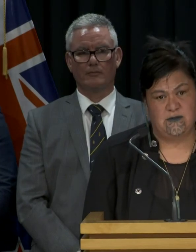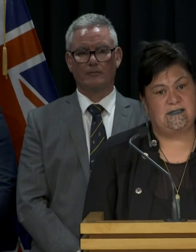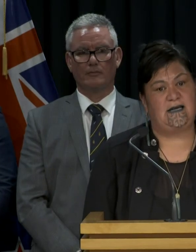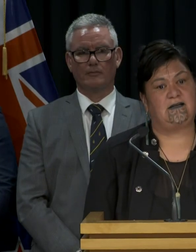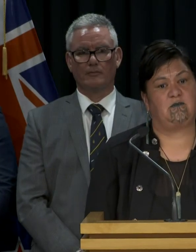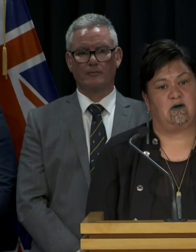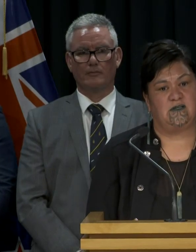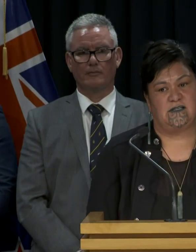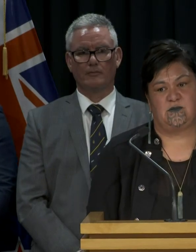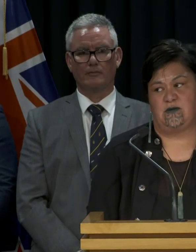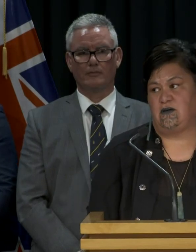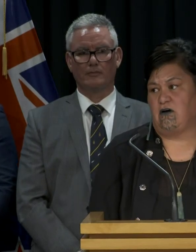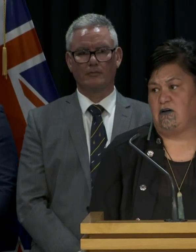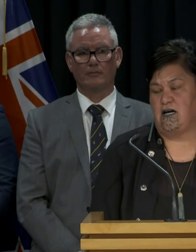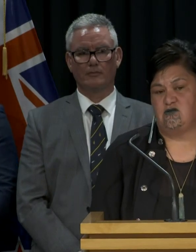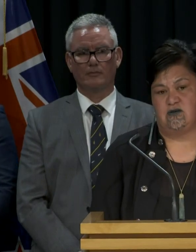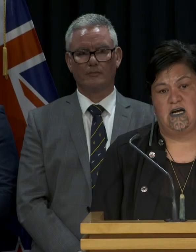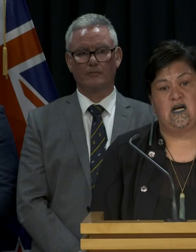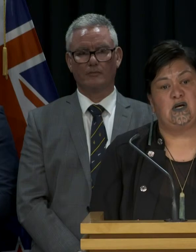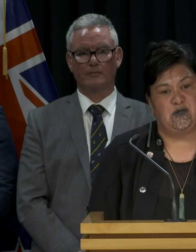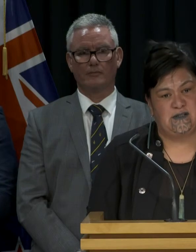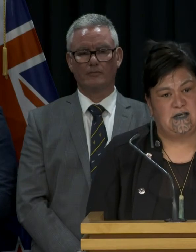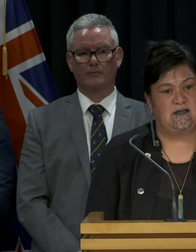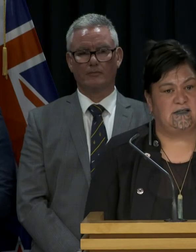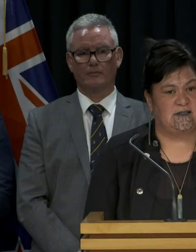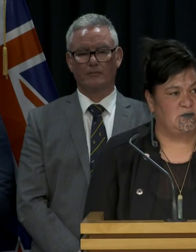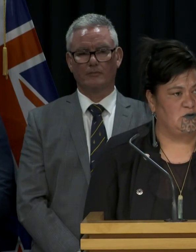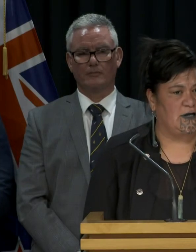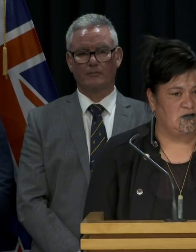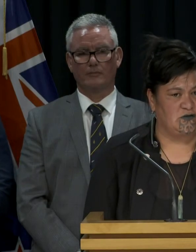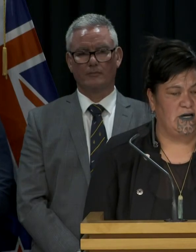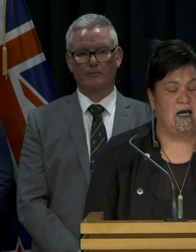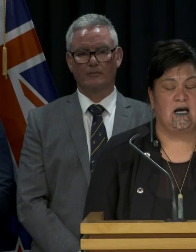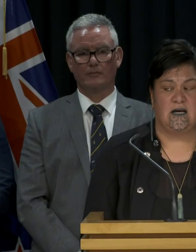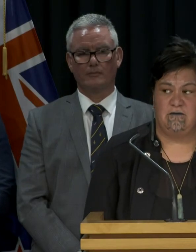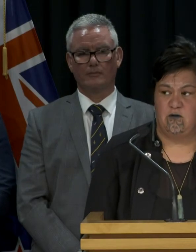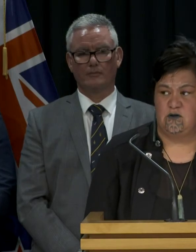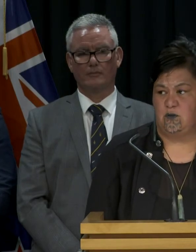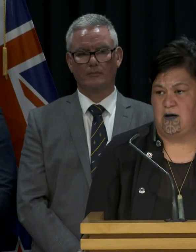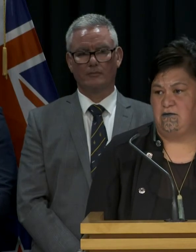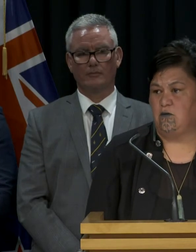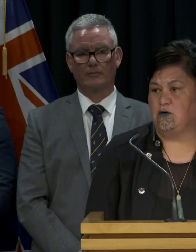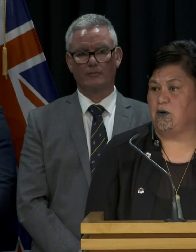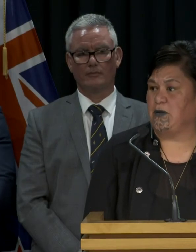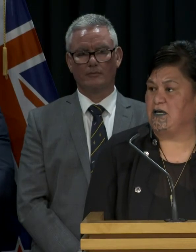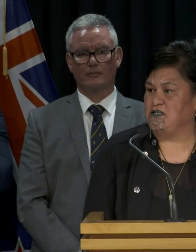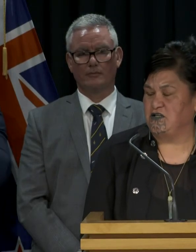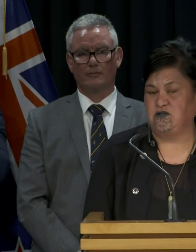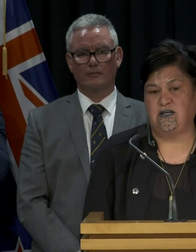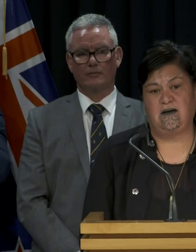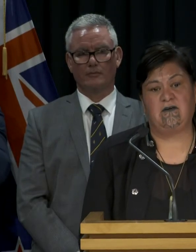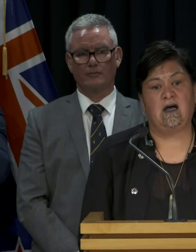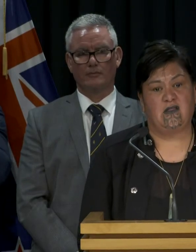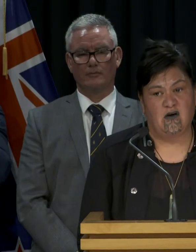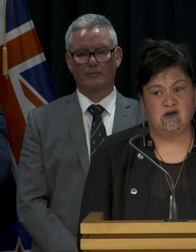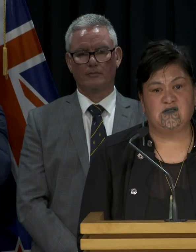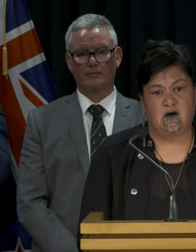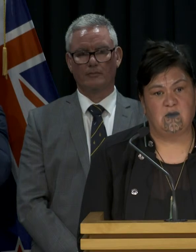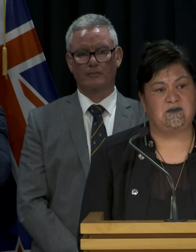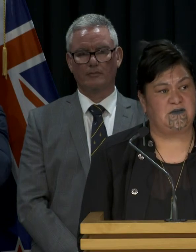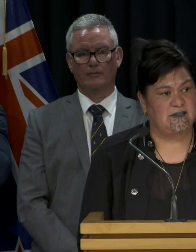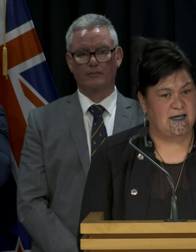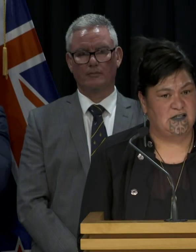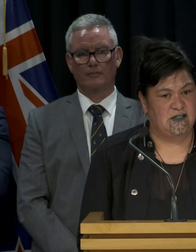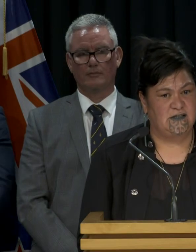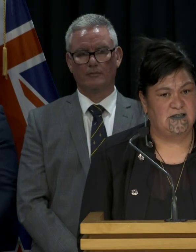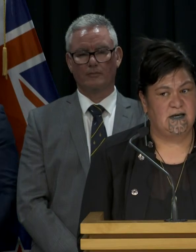relationships, notwithstanding the politics within their own country, New Zealand as a small country can forge a way forward where we continue to have those